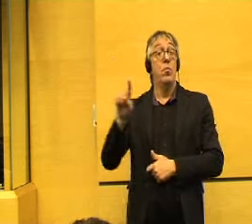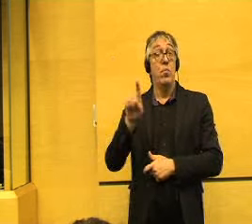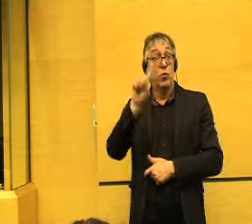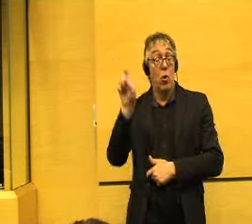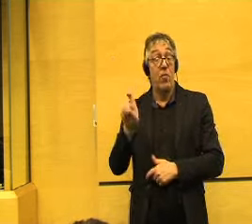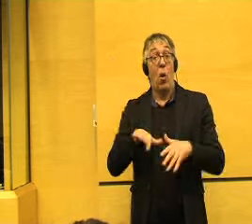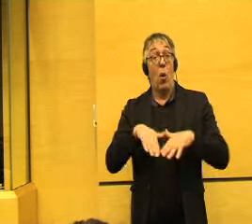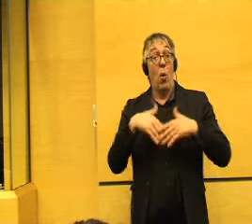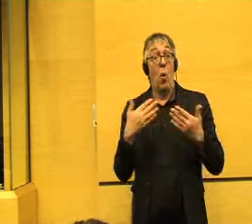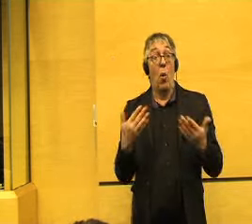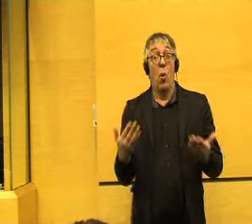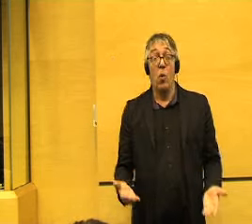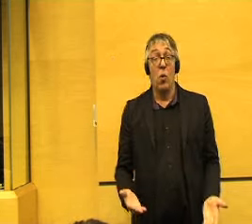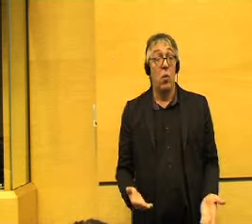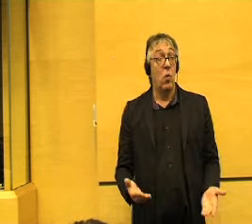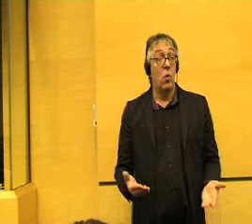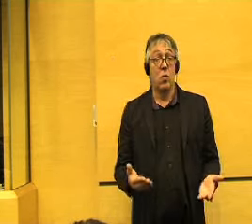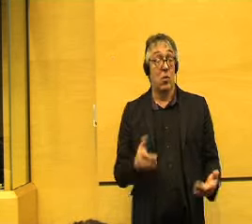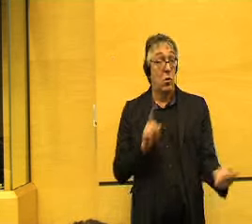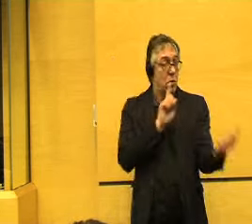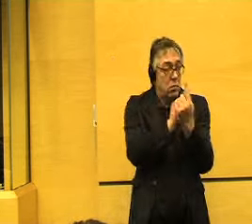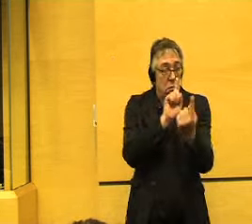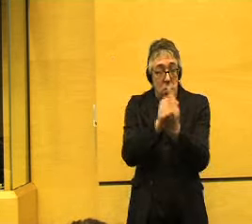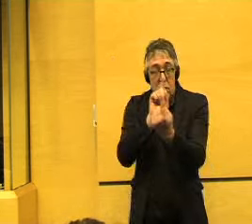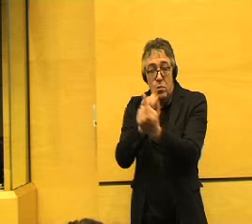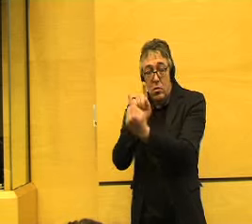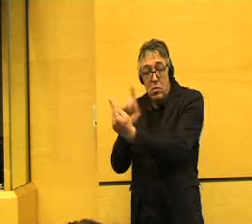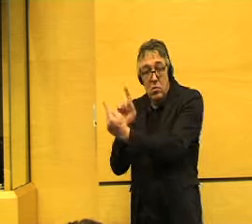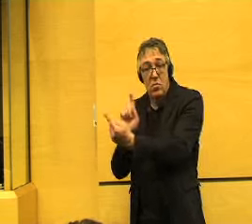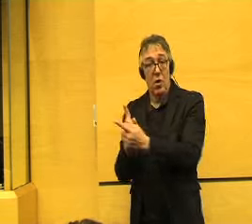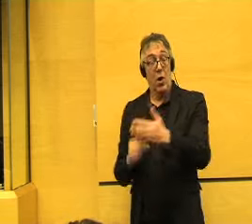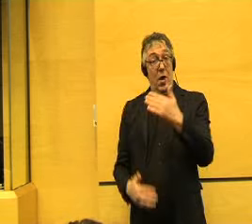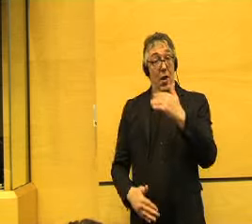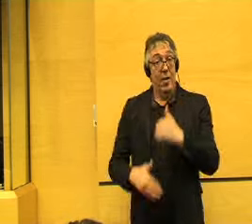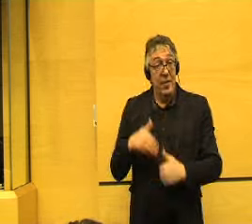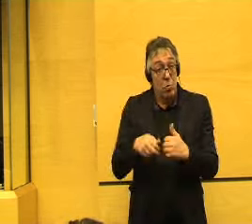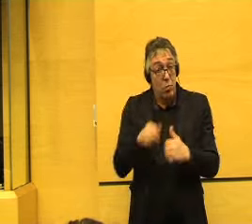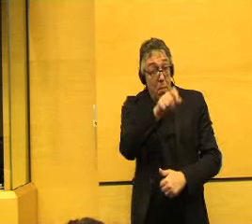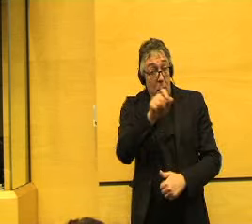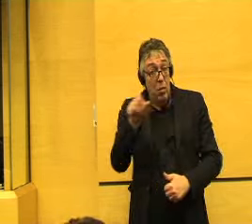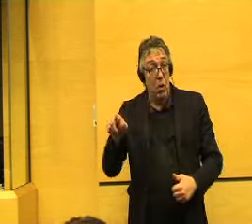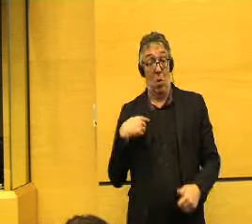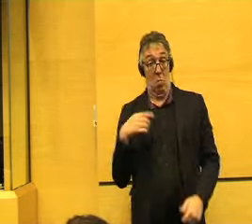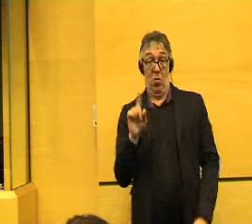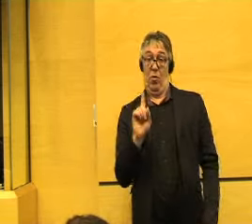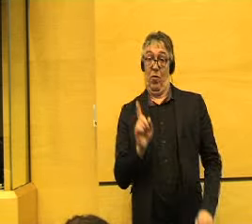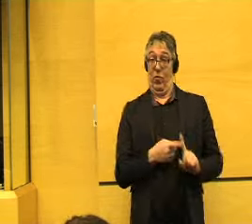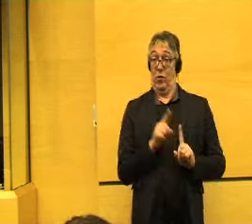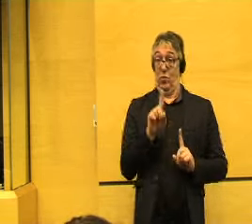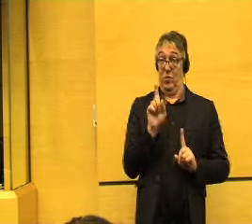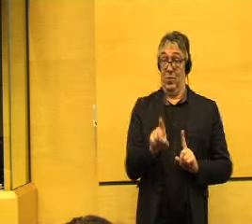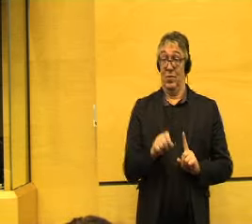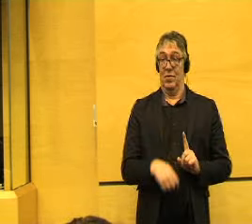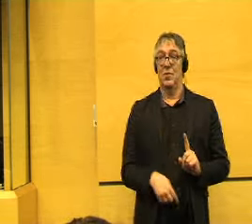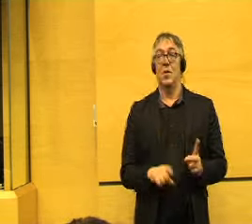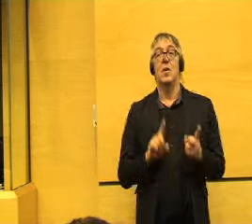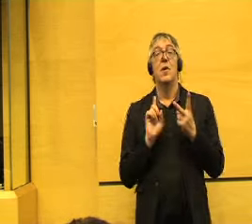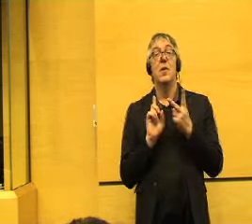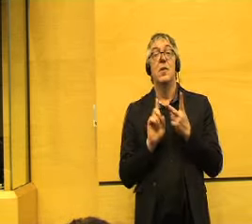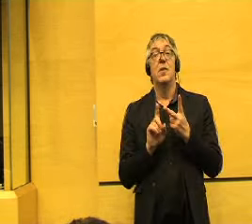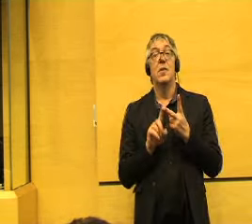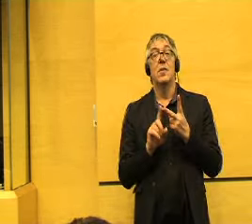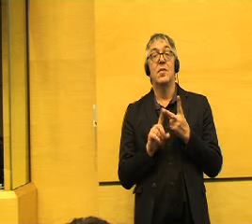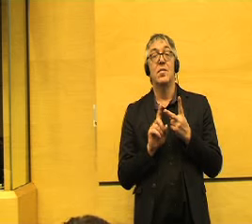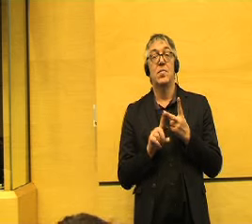the statistics in a face-to-face meeting with the disabilities way? This is the first. And second,